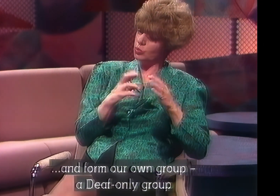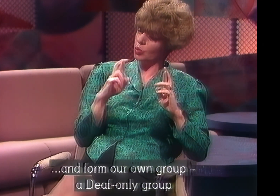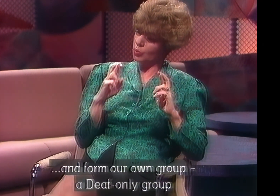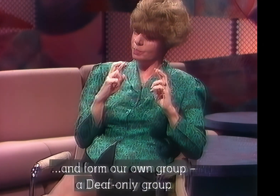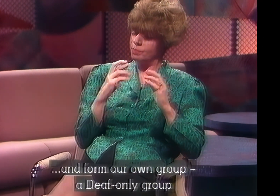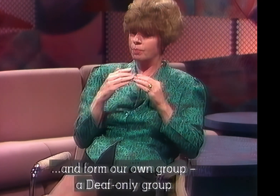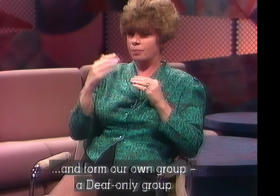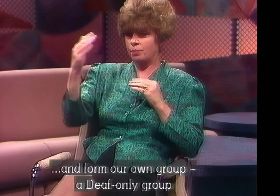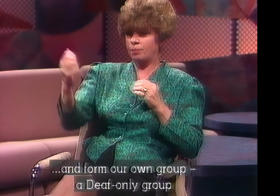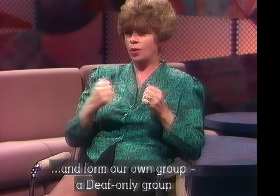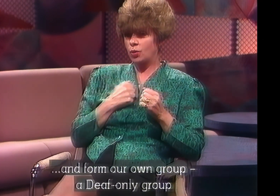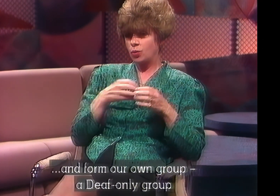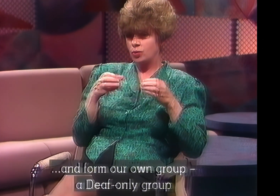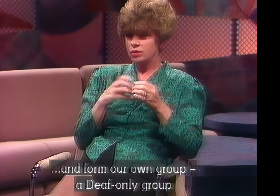our own group, a deaf-only group.